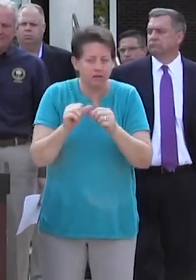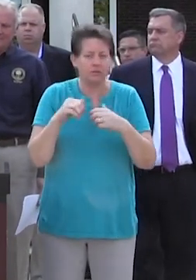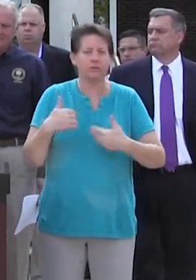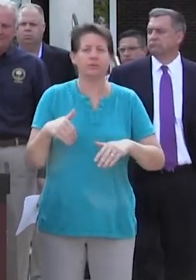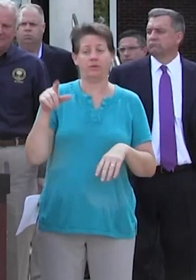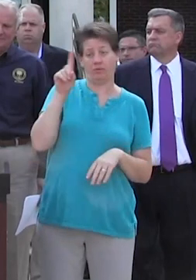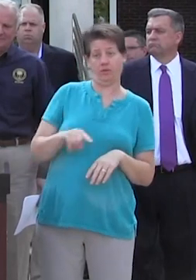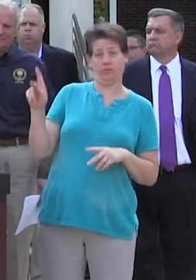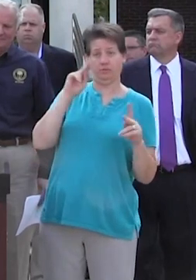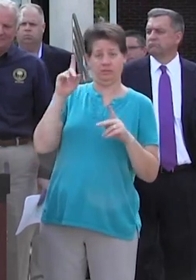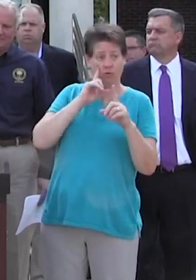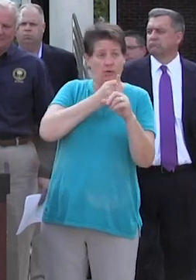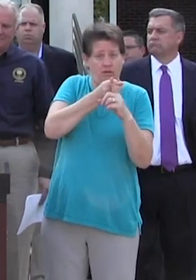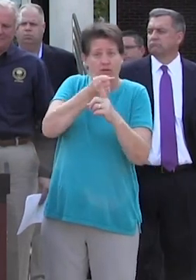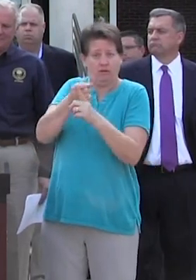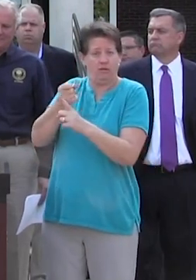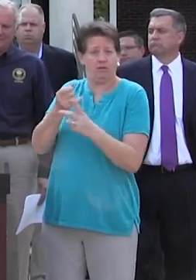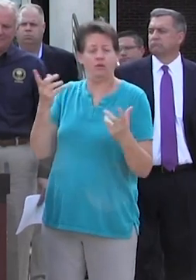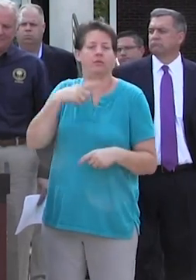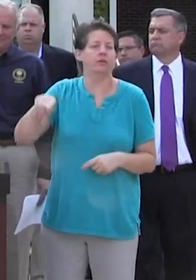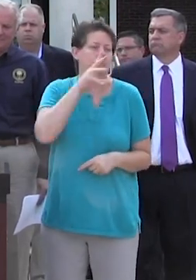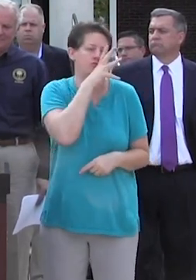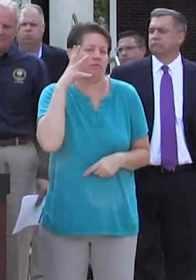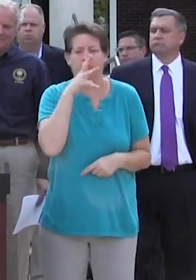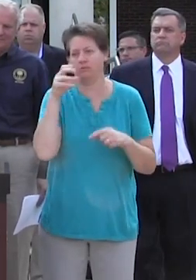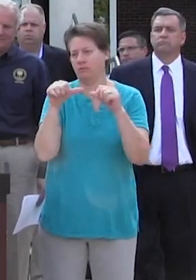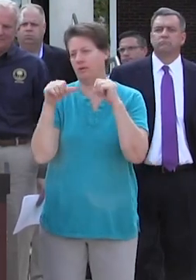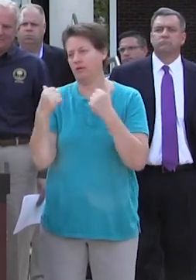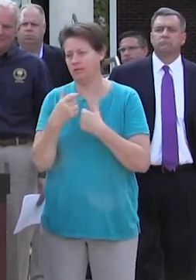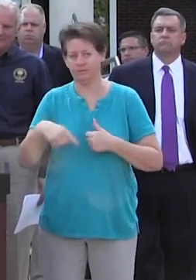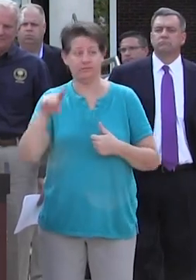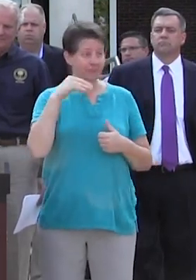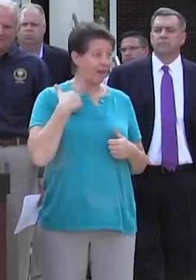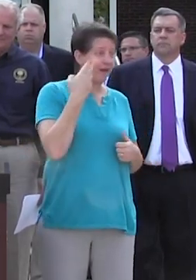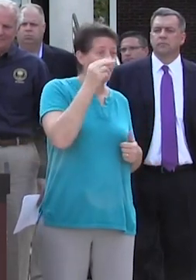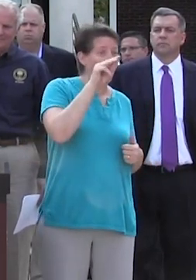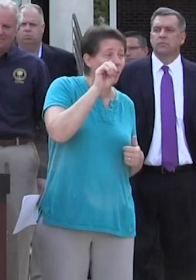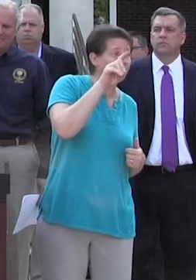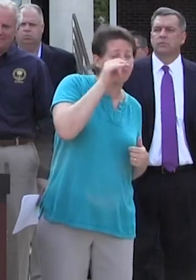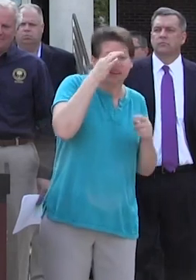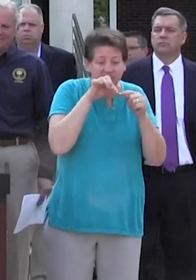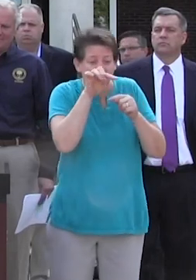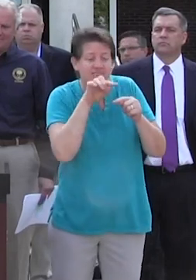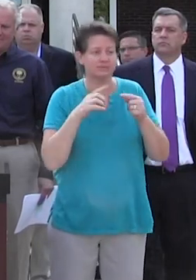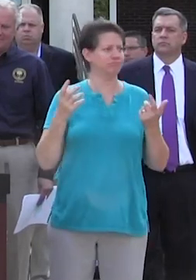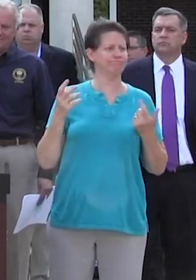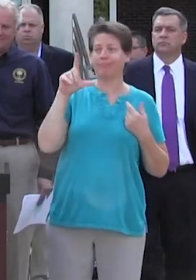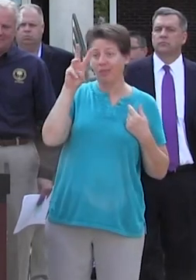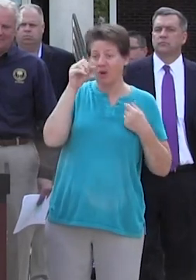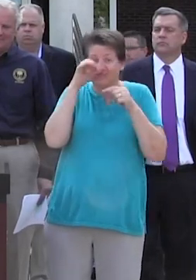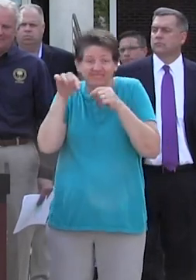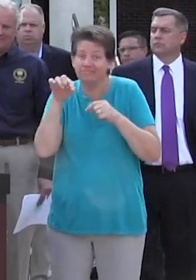being affected are those in rural areas. They don't have a Home Depot down the street. They don't have a Lowe's down the